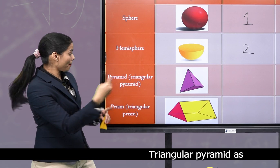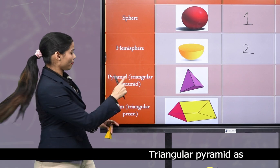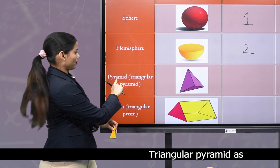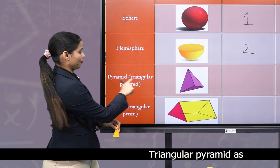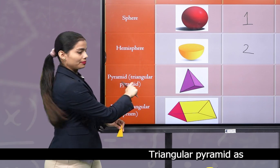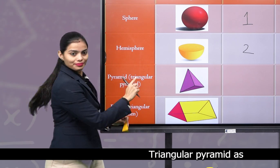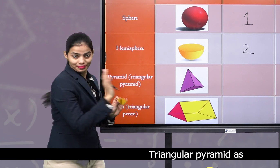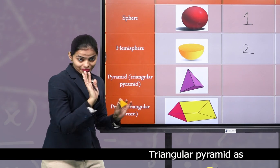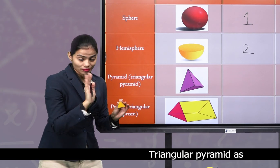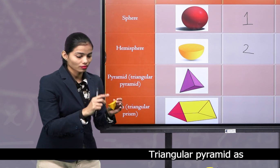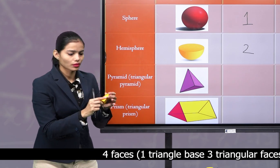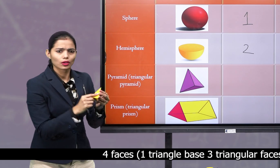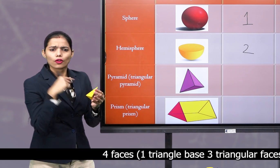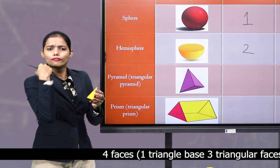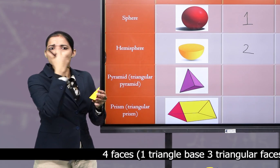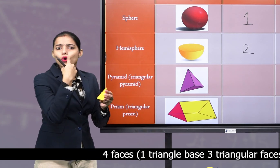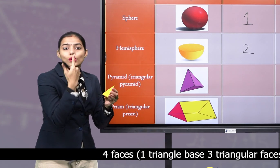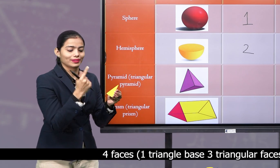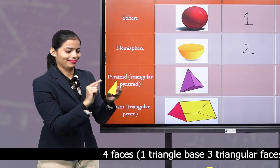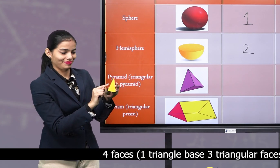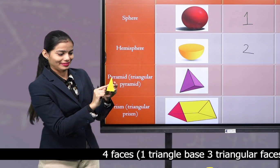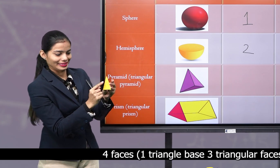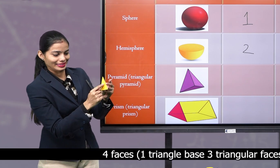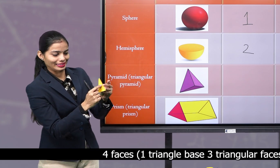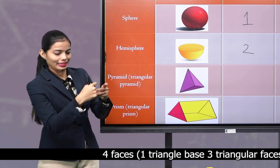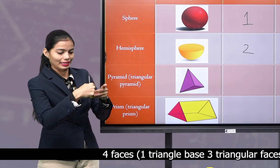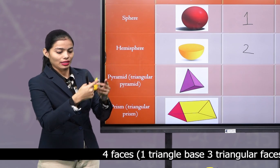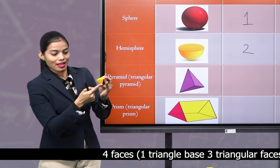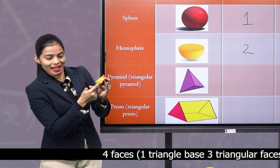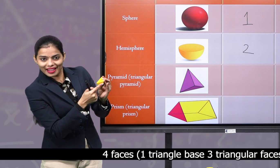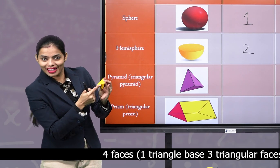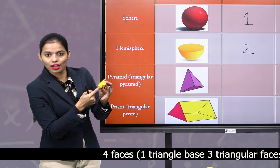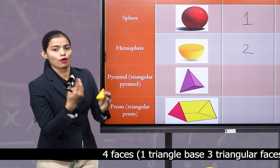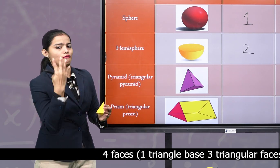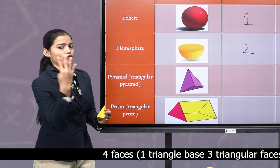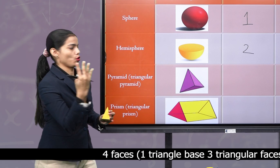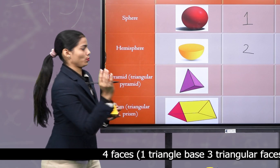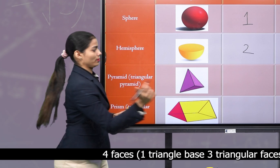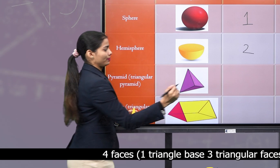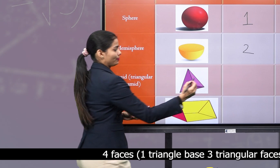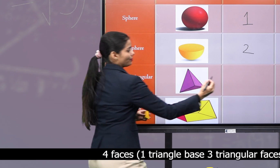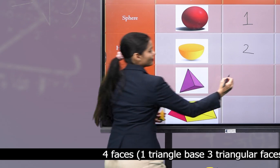Triangular pyramid has 4 faces, 1 triangle base, 3 triangular